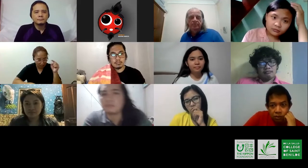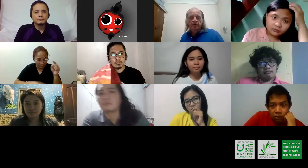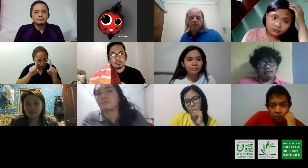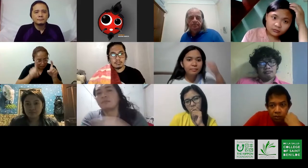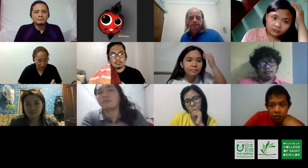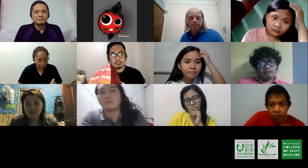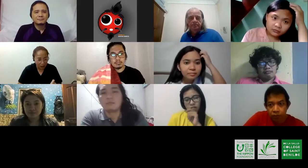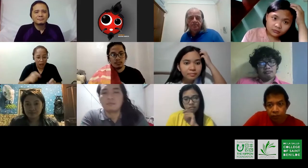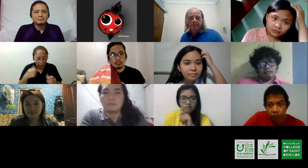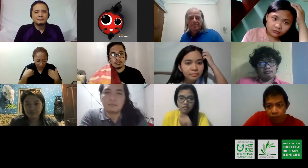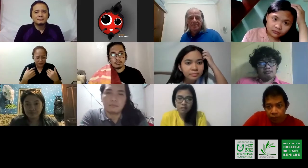difficult.